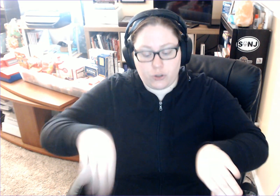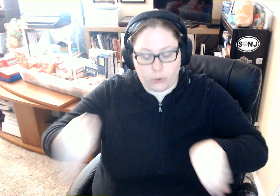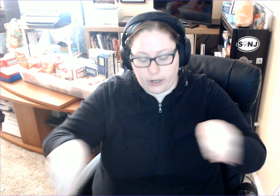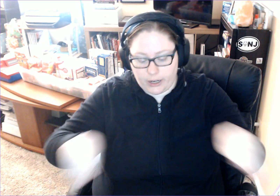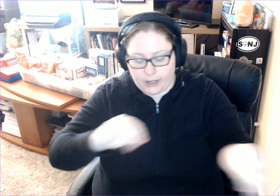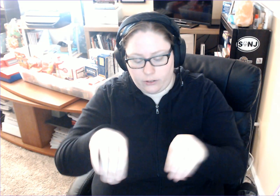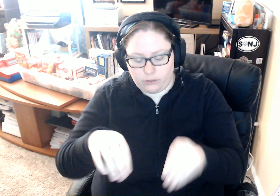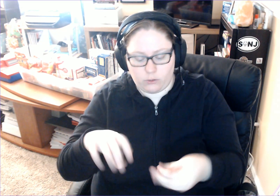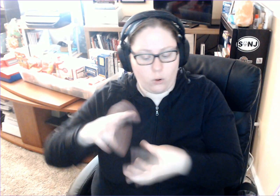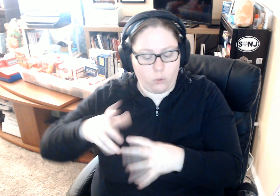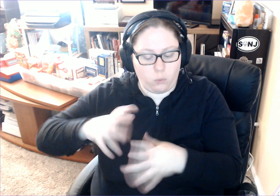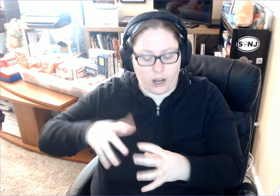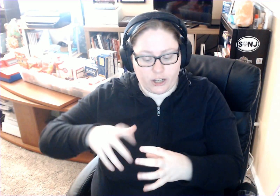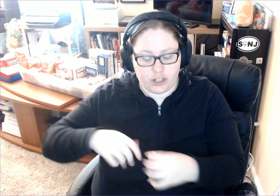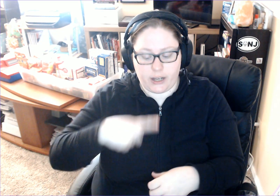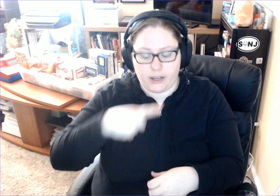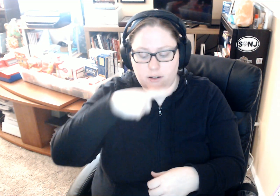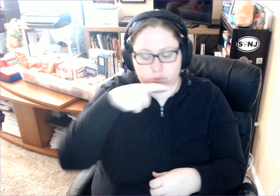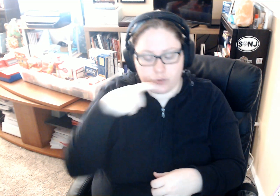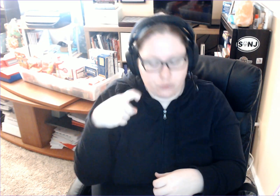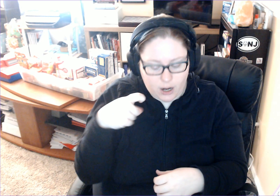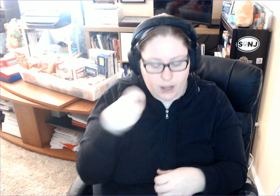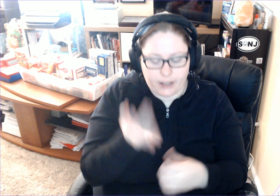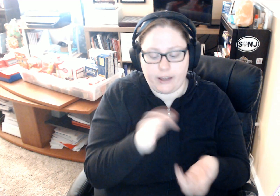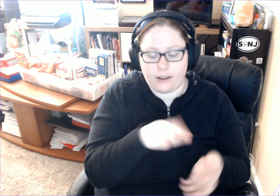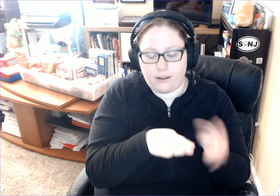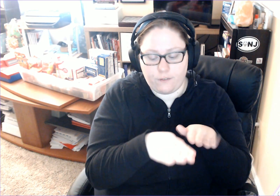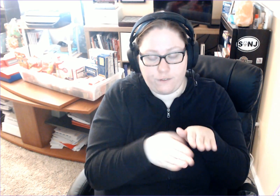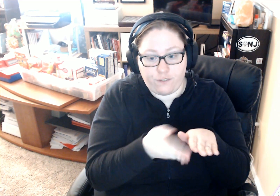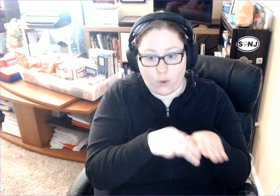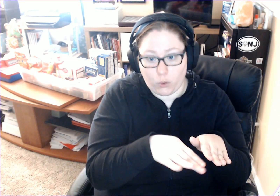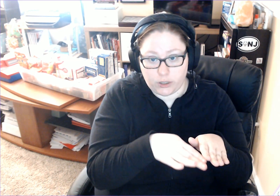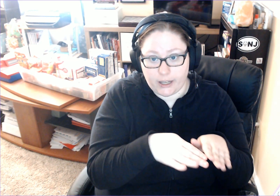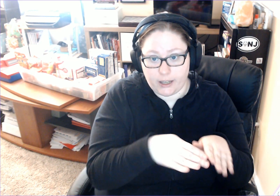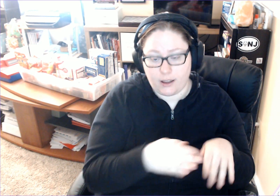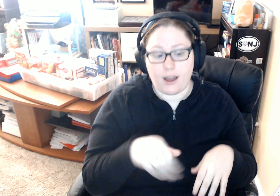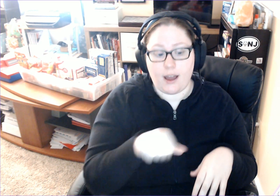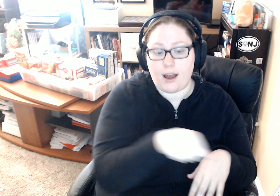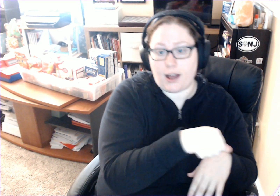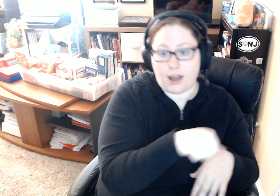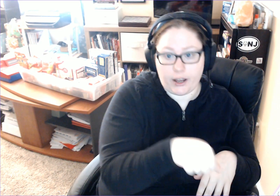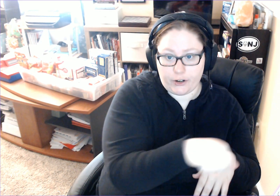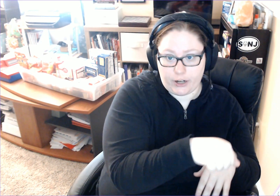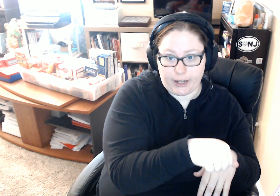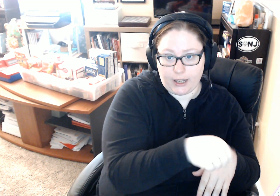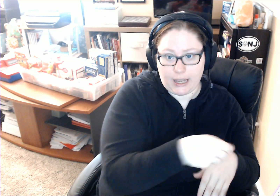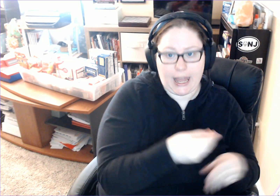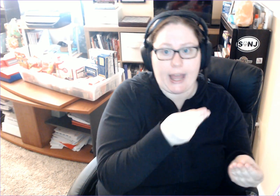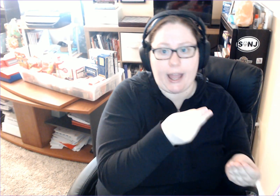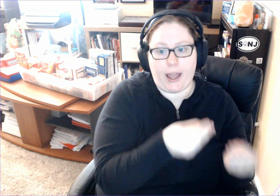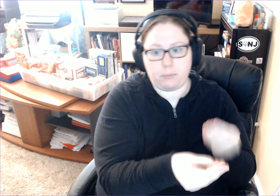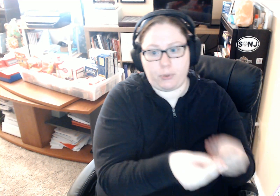sorting, washing, drying, folding, ironing, and putting